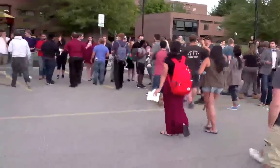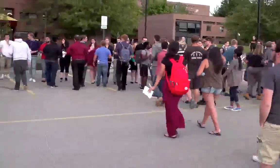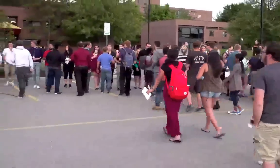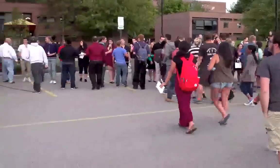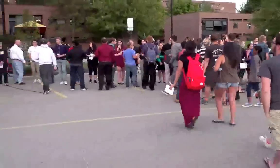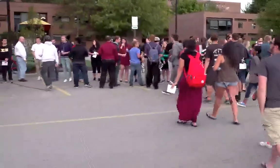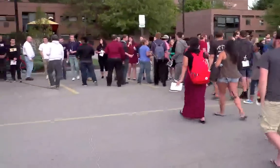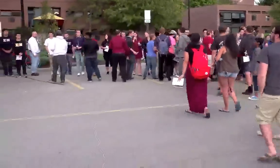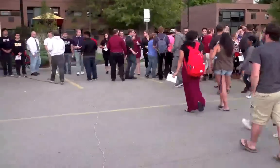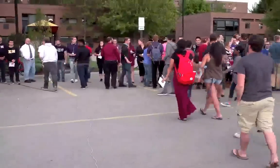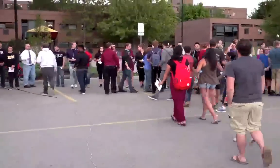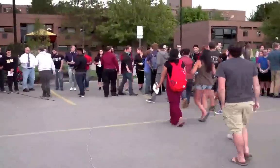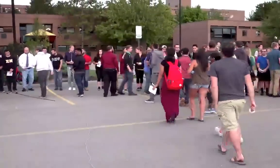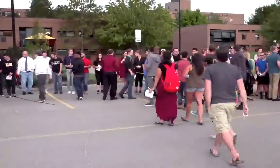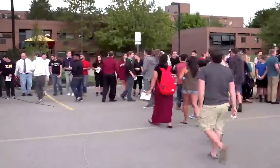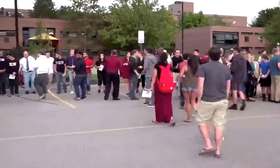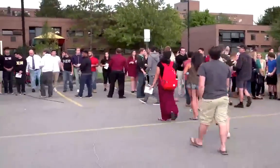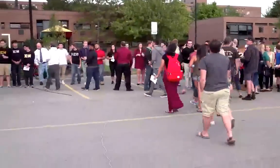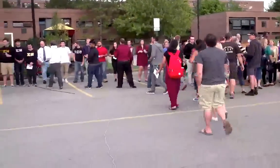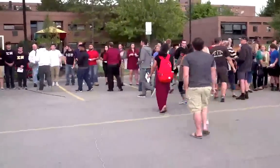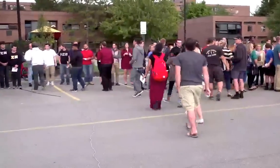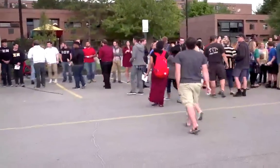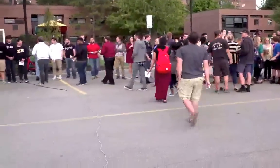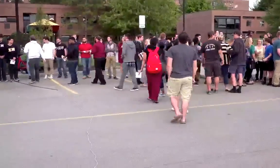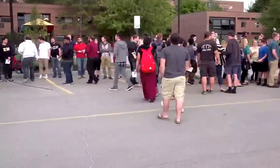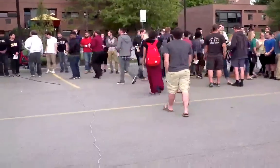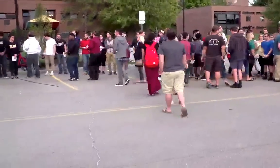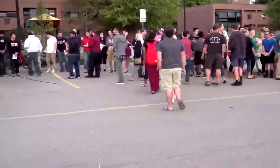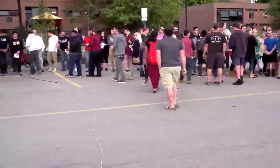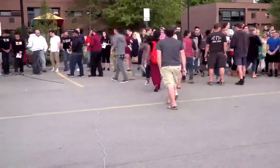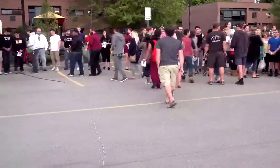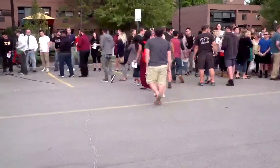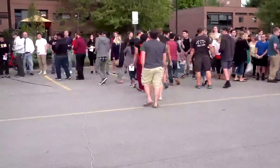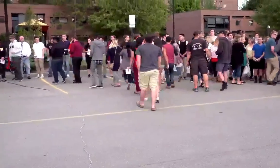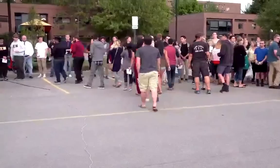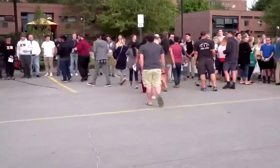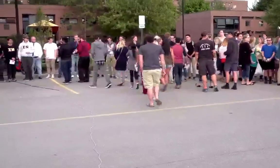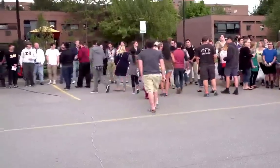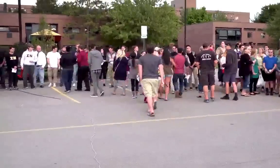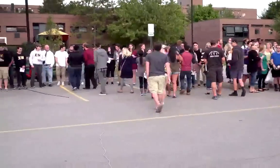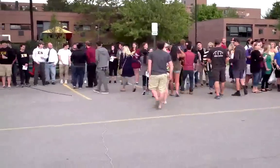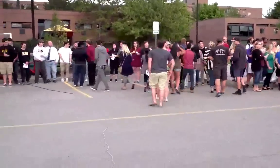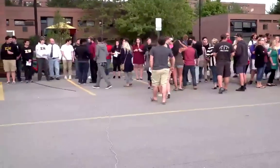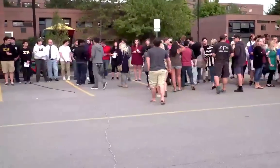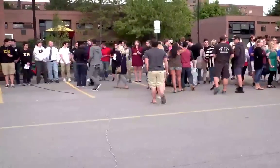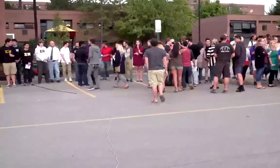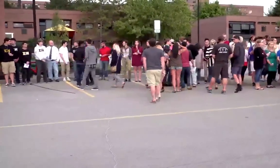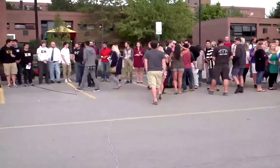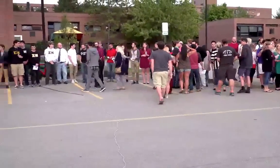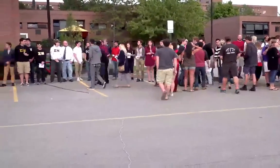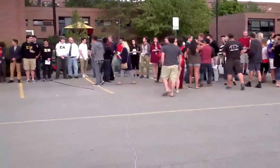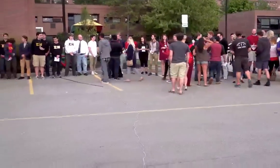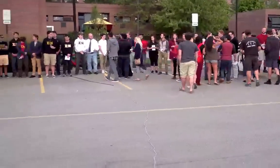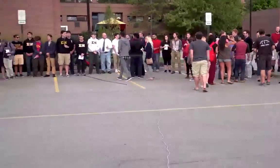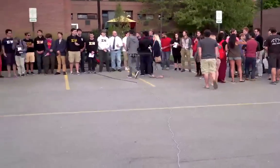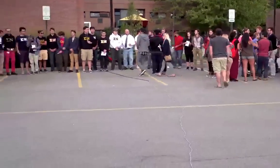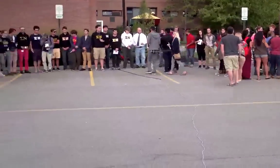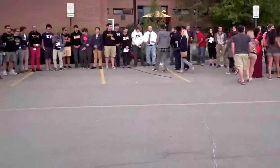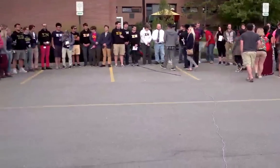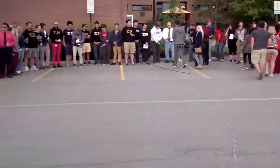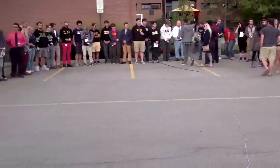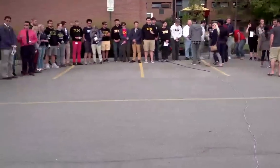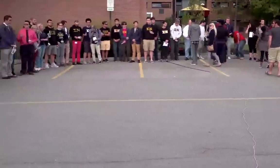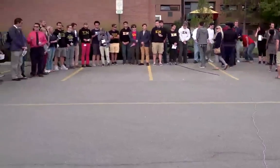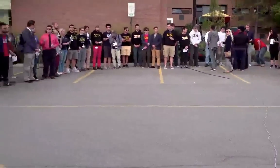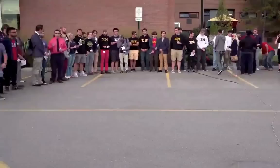Did you just check online? See if it's still working? Yes. Well, not just. Yeah. What was that? I was looking. Wow. Amazing.